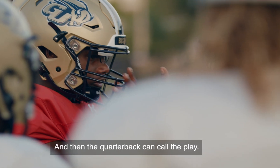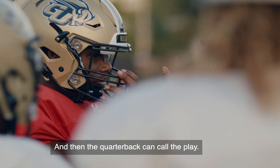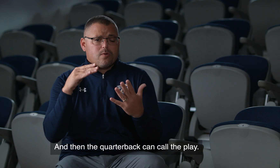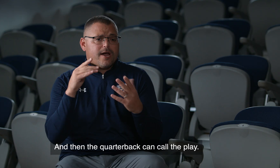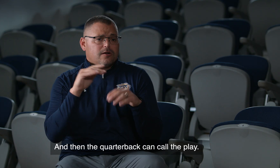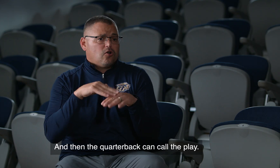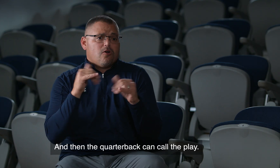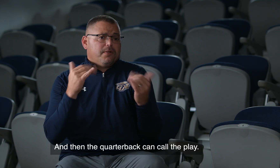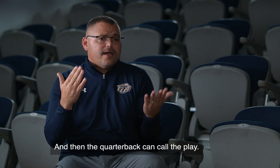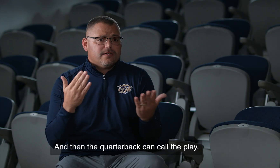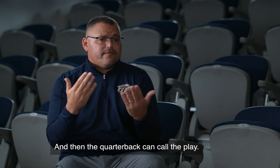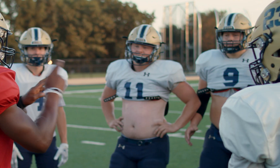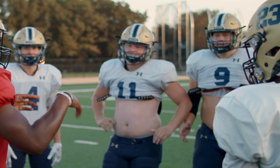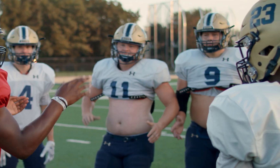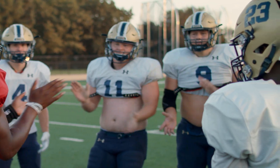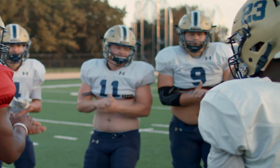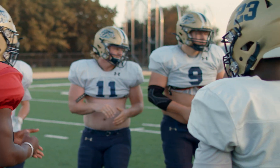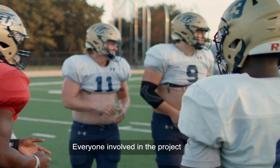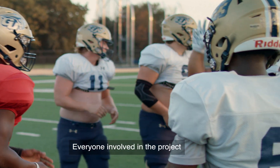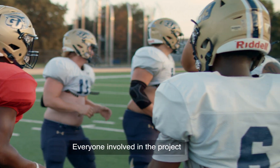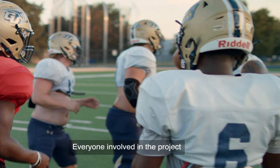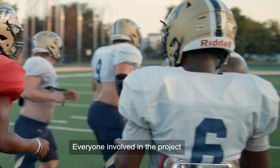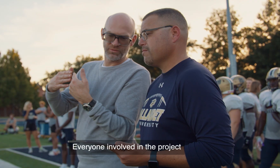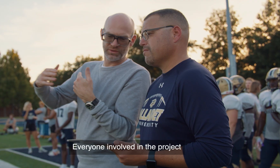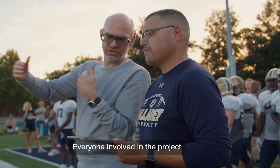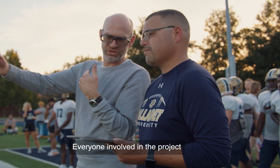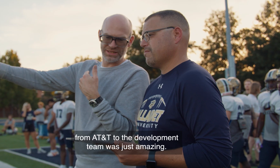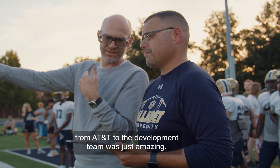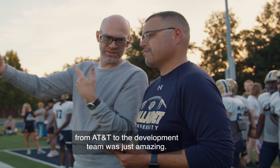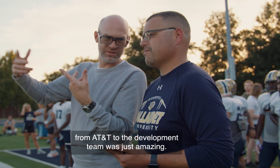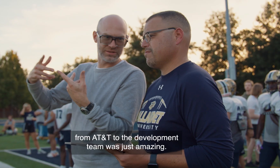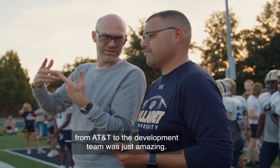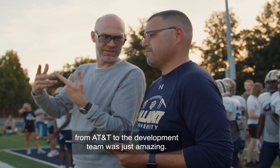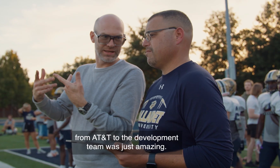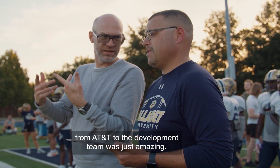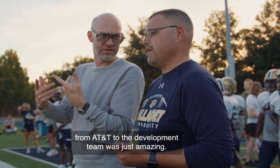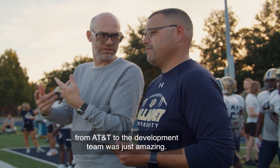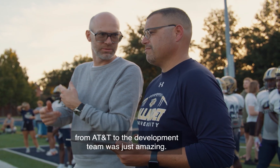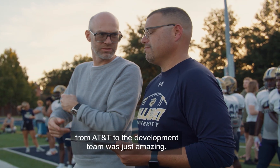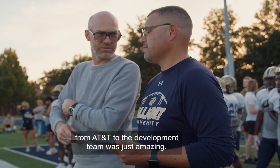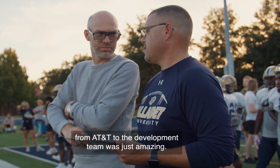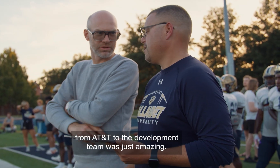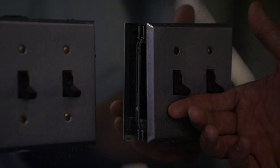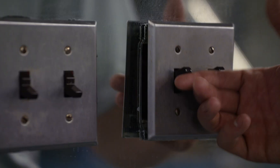the quarterback can call to play. Everyone involved in the project from AT&T to the development team was just amazing.